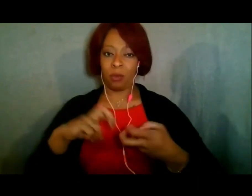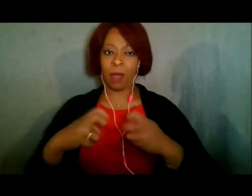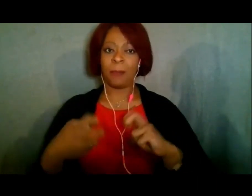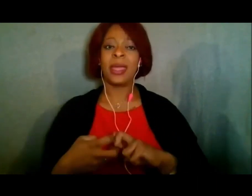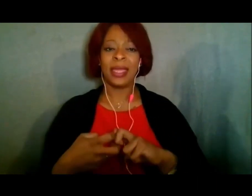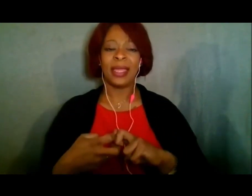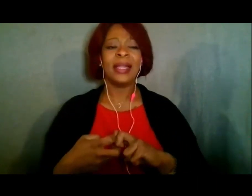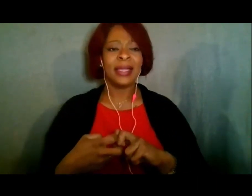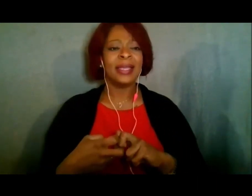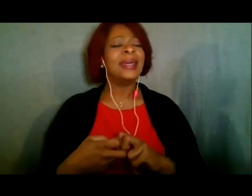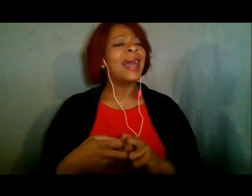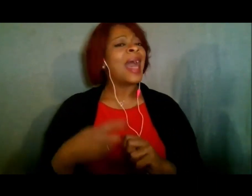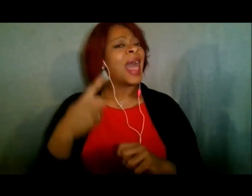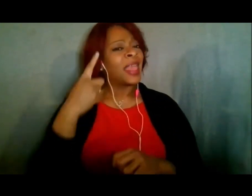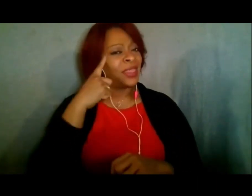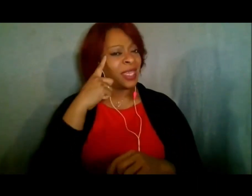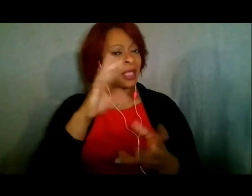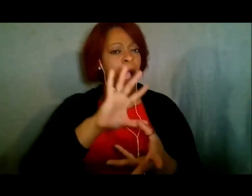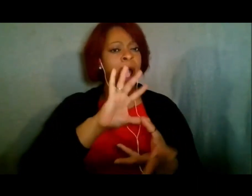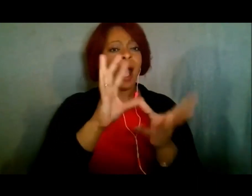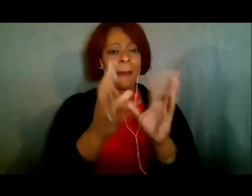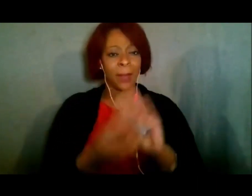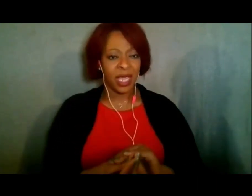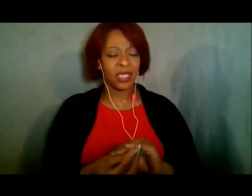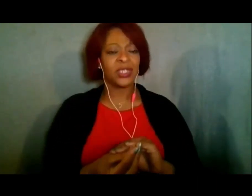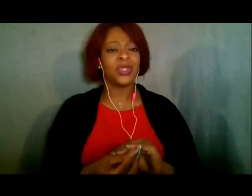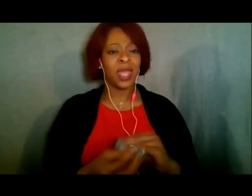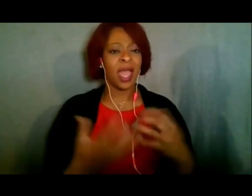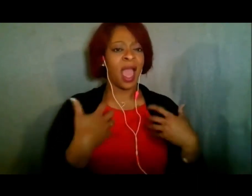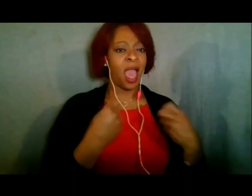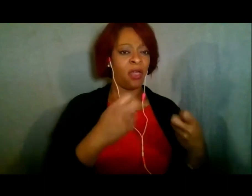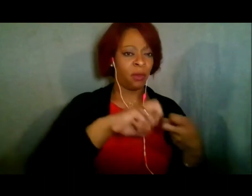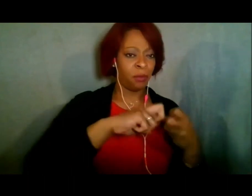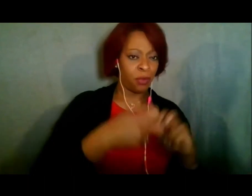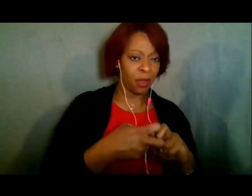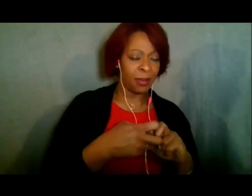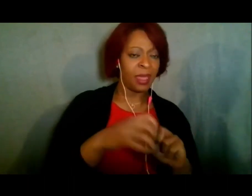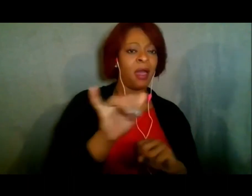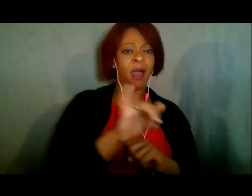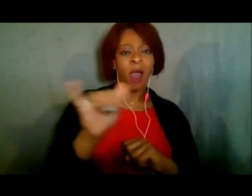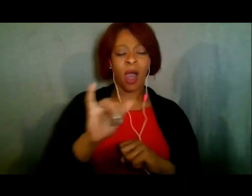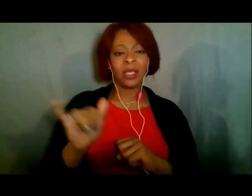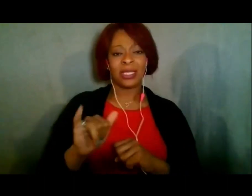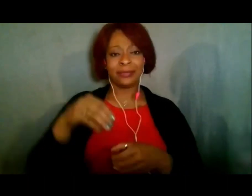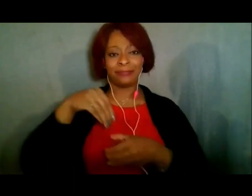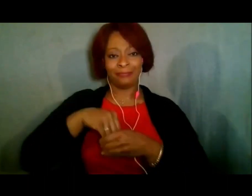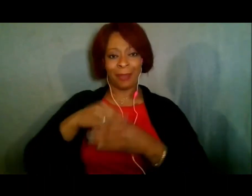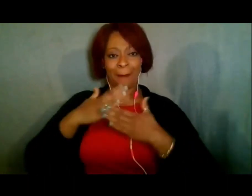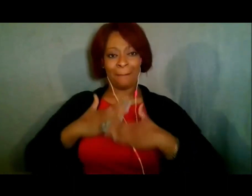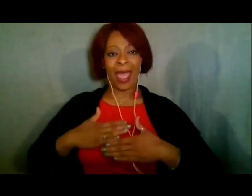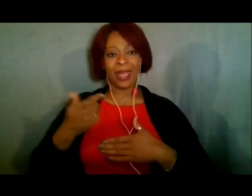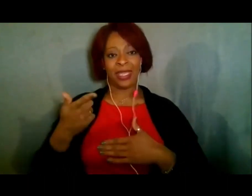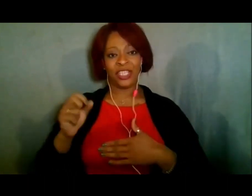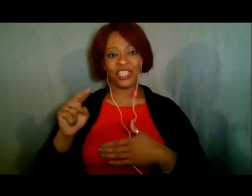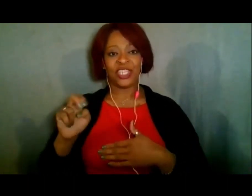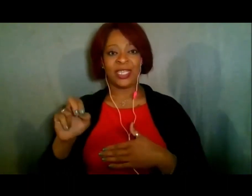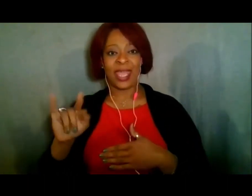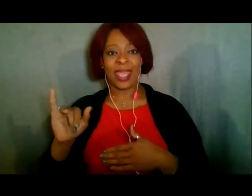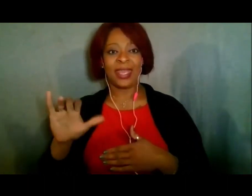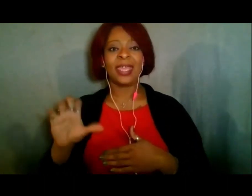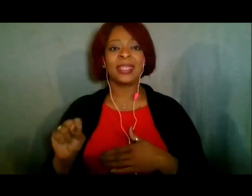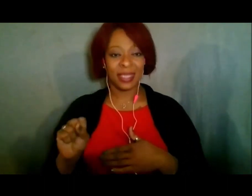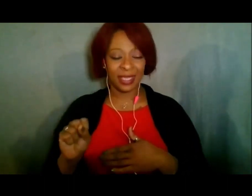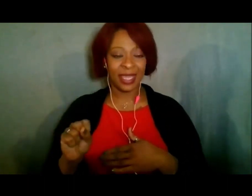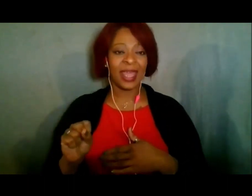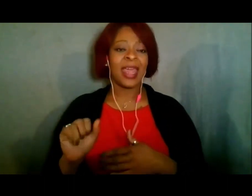I think it's probably a combination of health problems and also genetics. And I think that's going